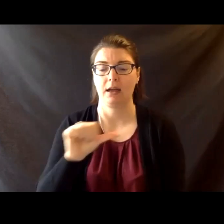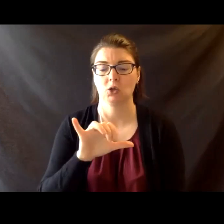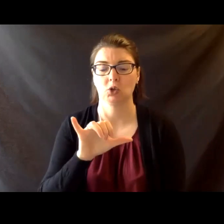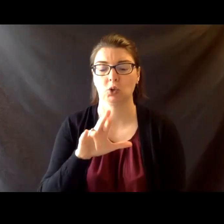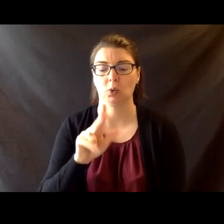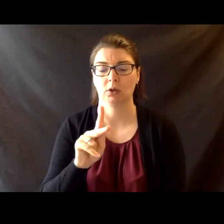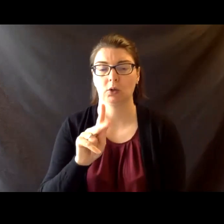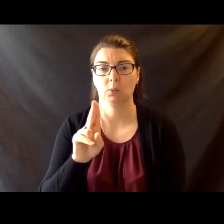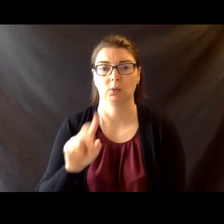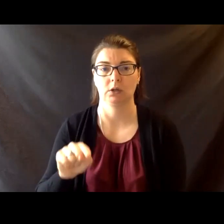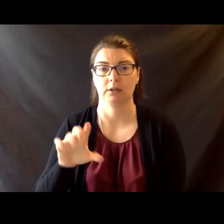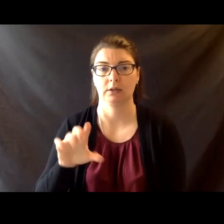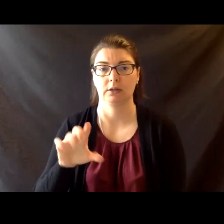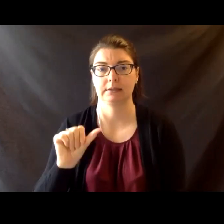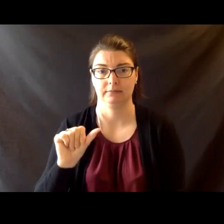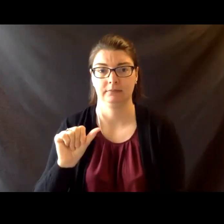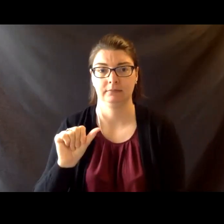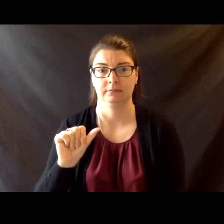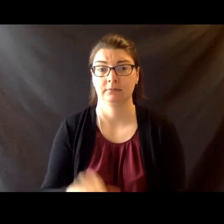yuevent@yorku.ca. That's